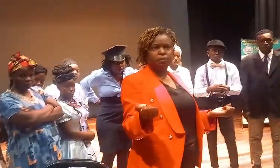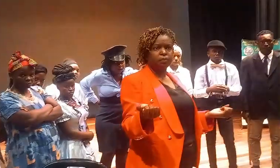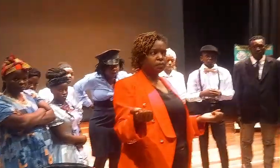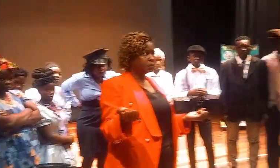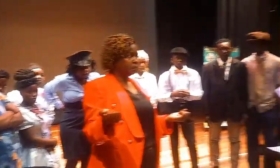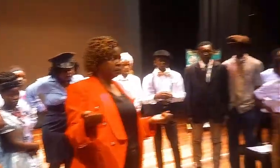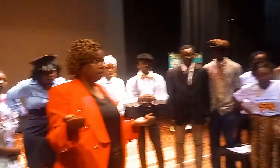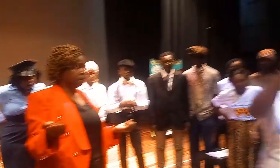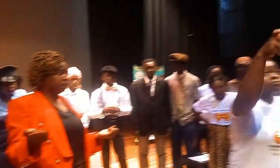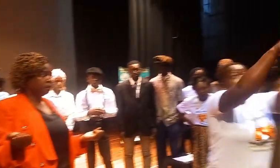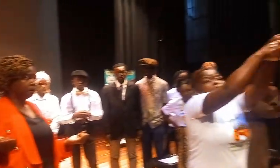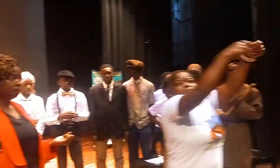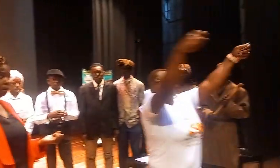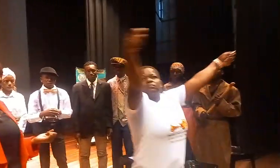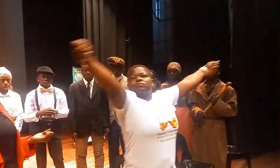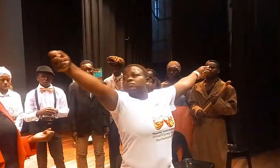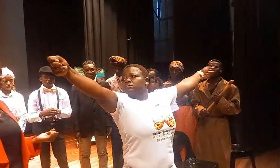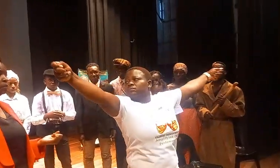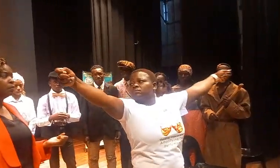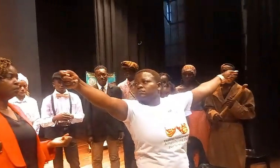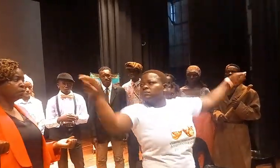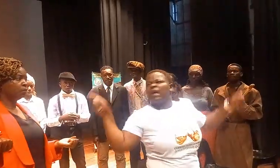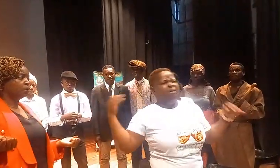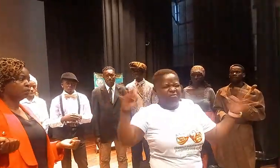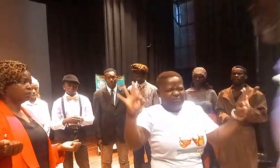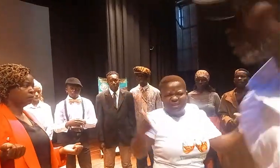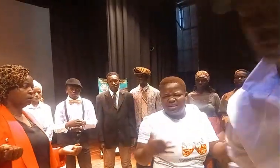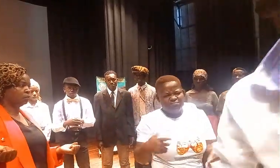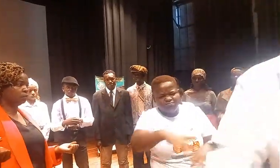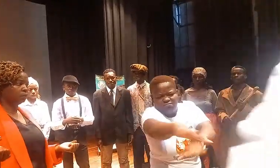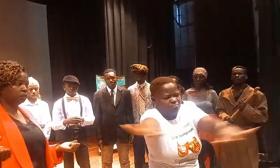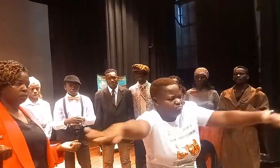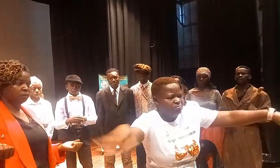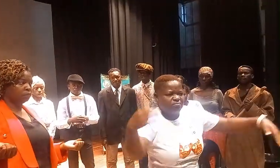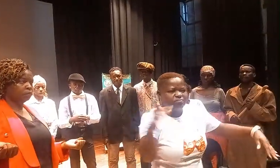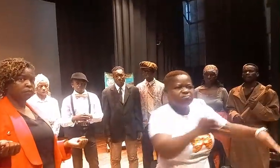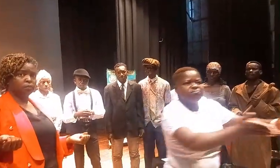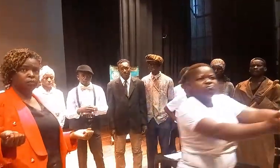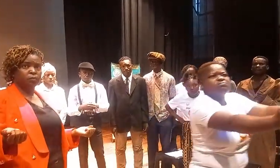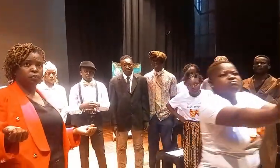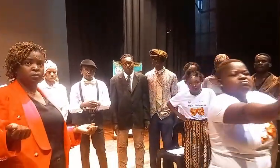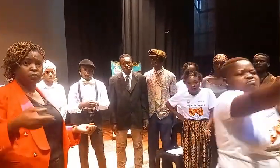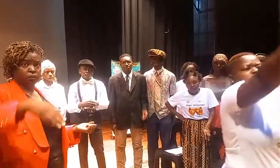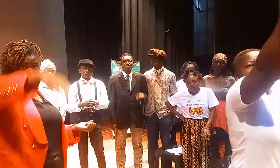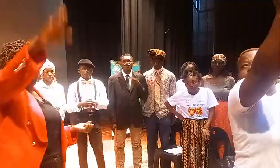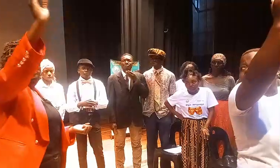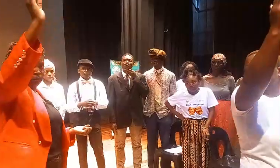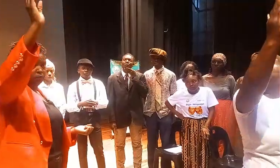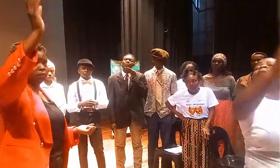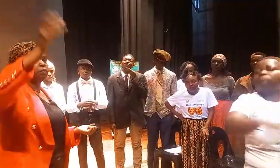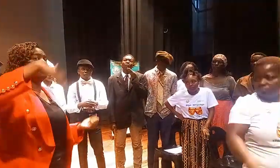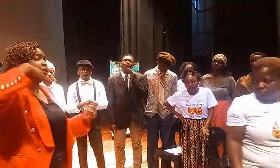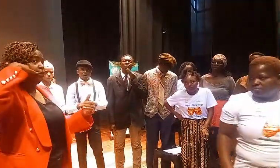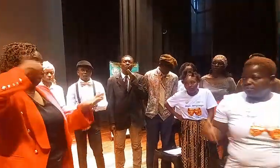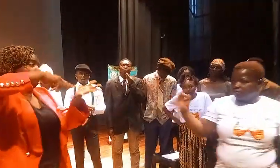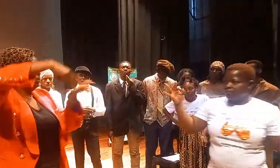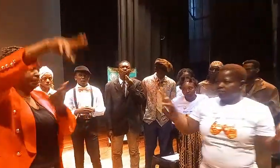So you have space up to. So you can use everything. Yeah.